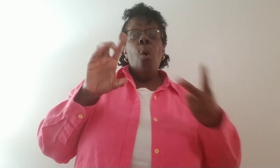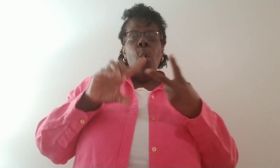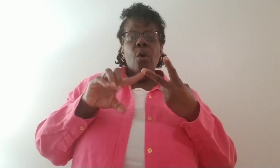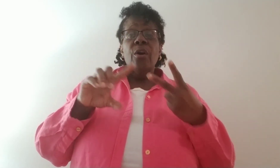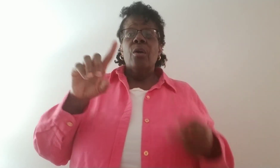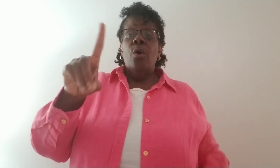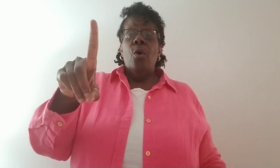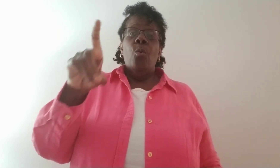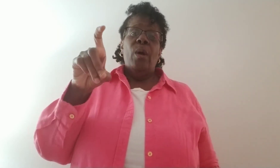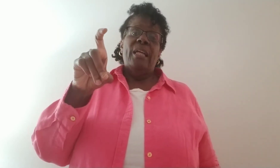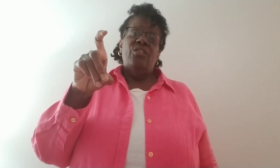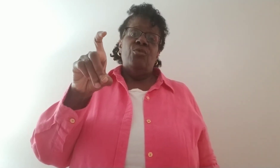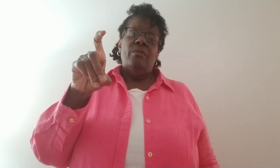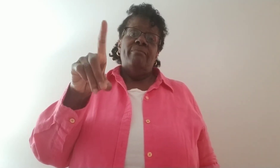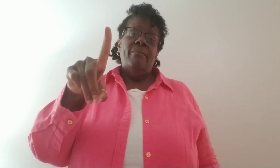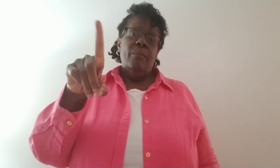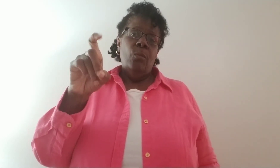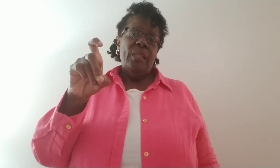or 100. 100.